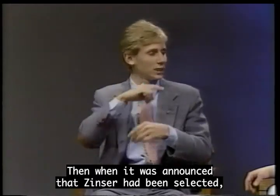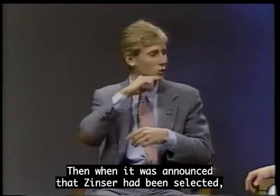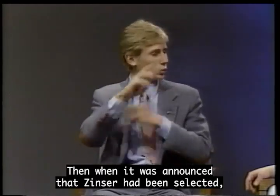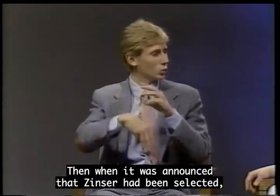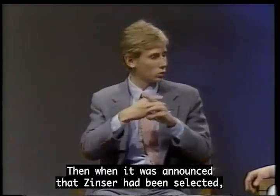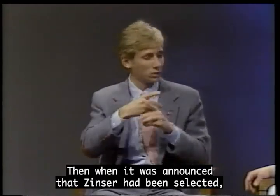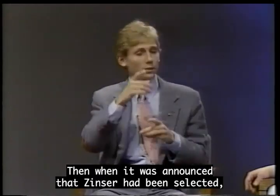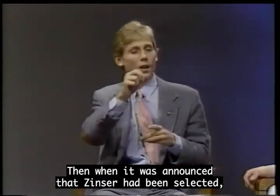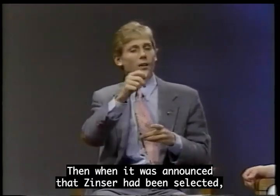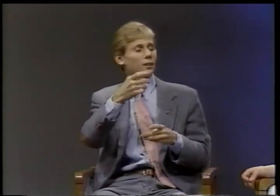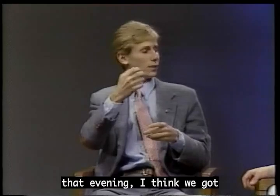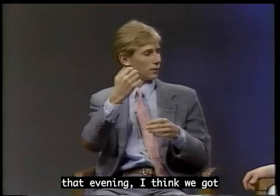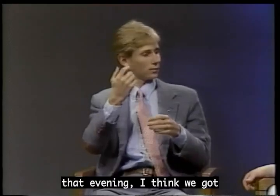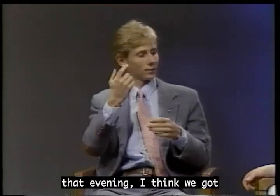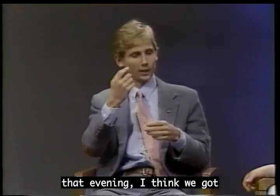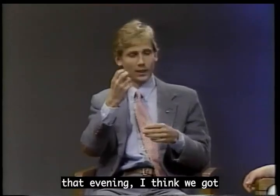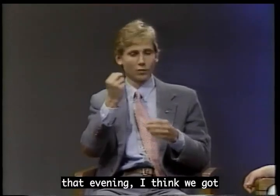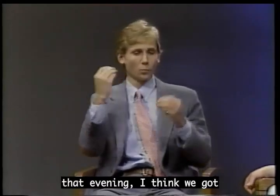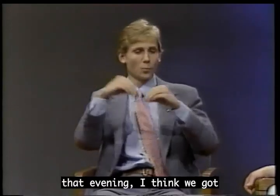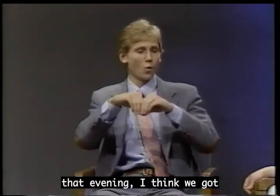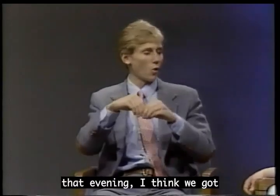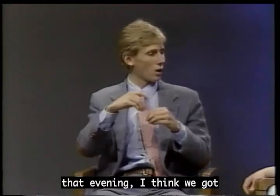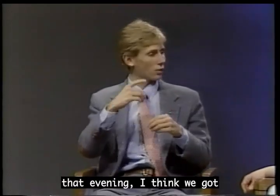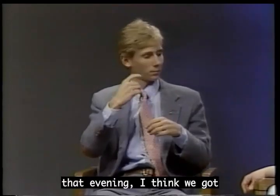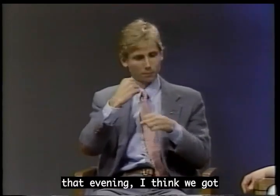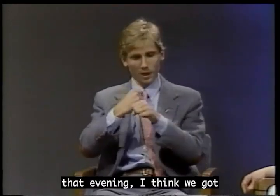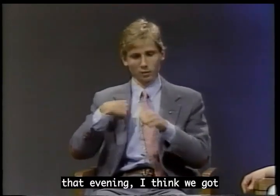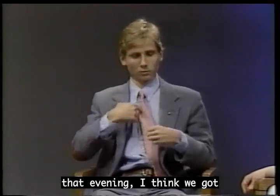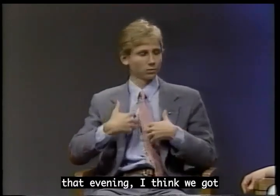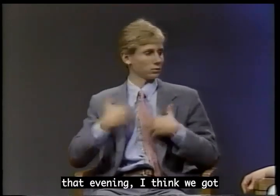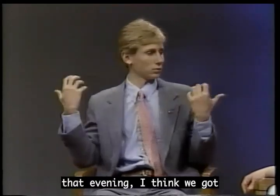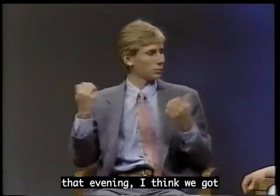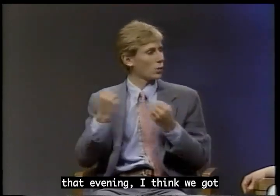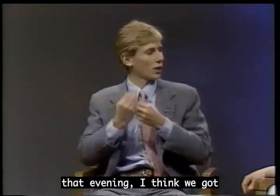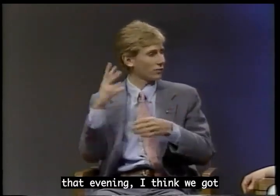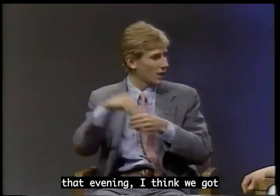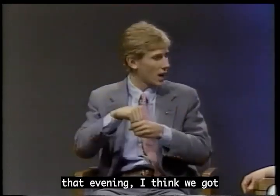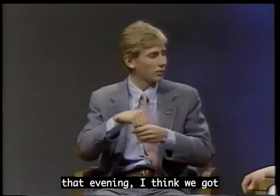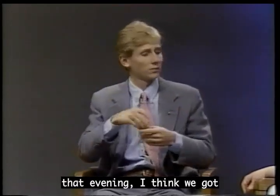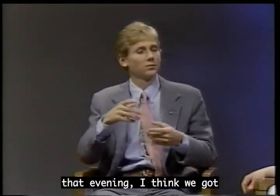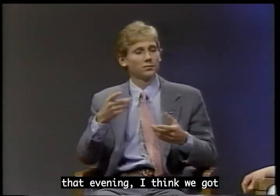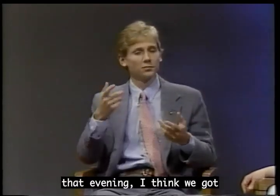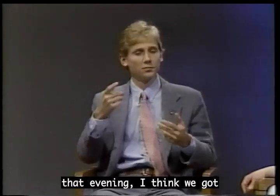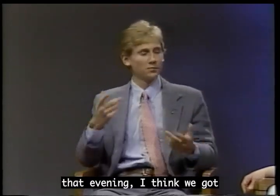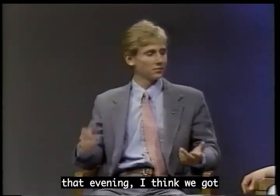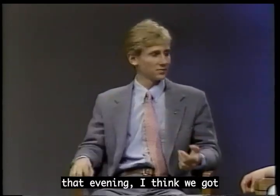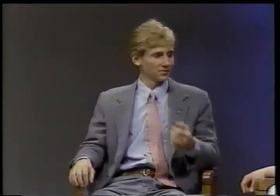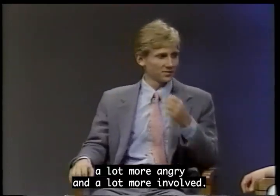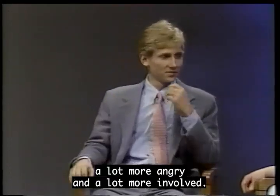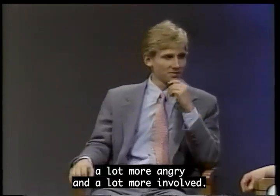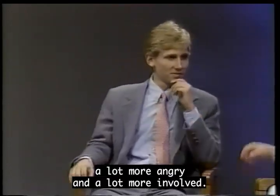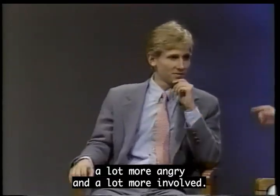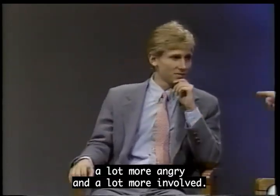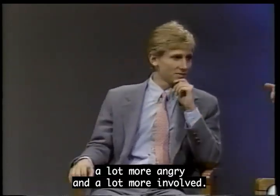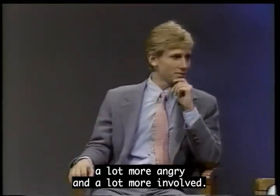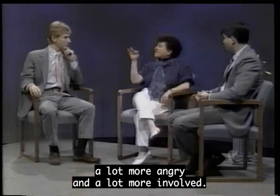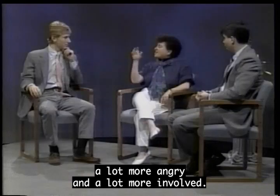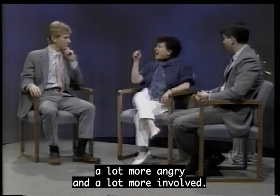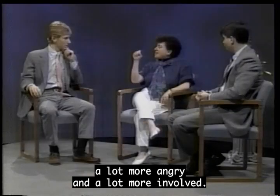selected that evening, I think we got a lot more angry and a lot